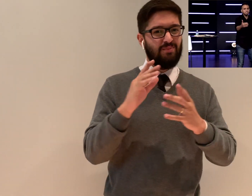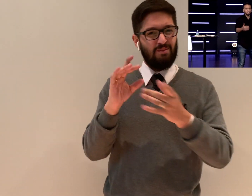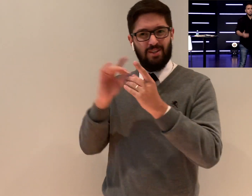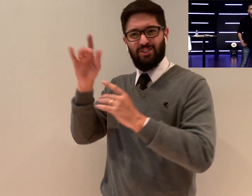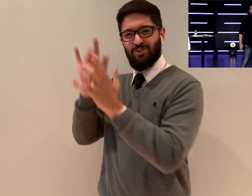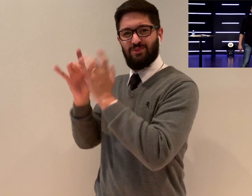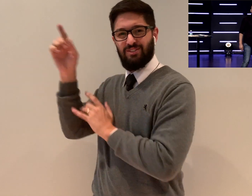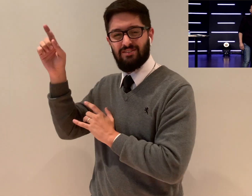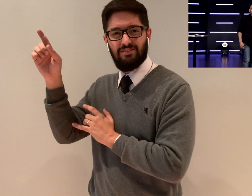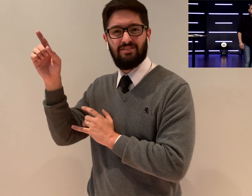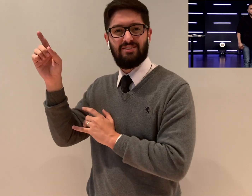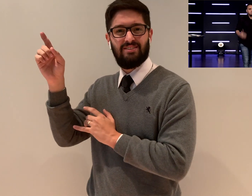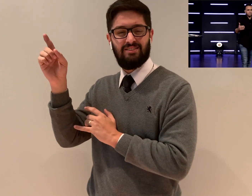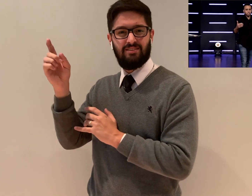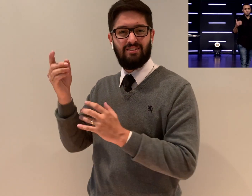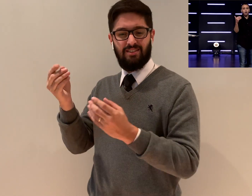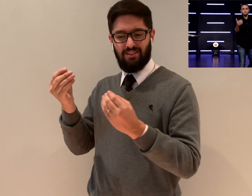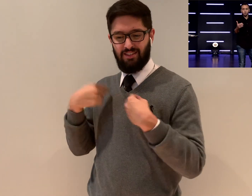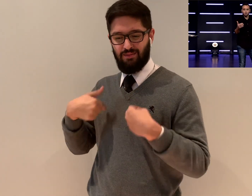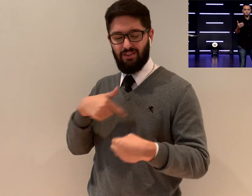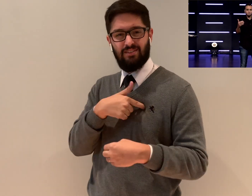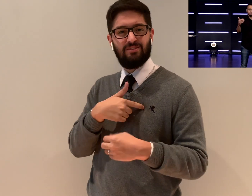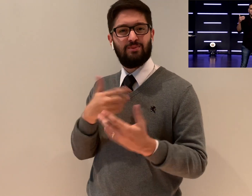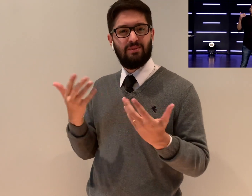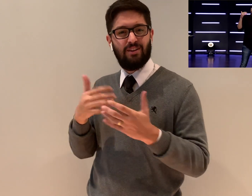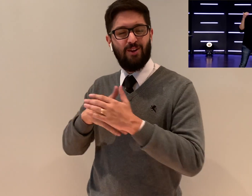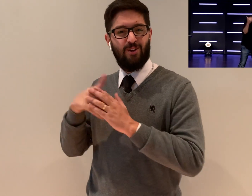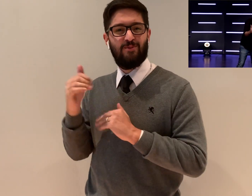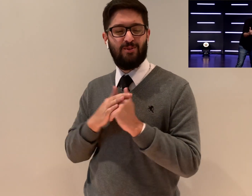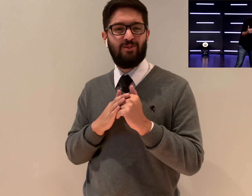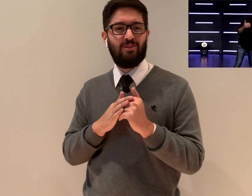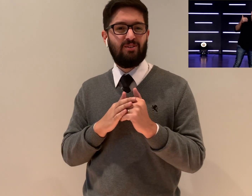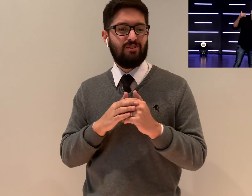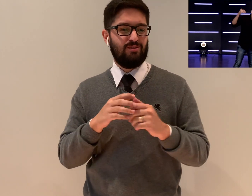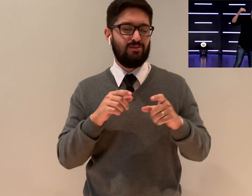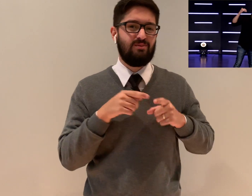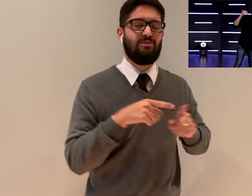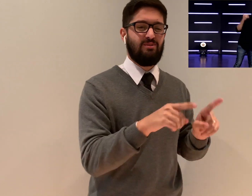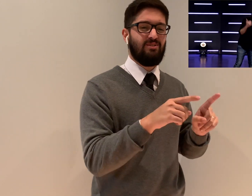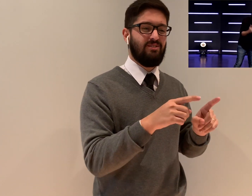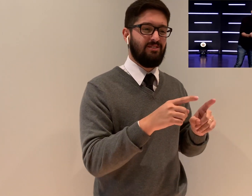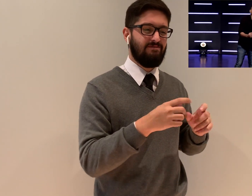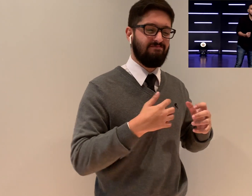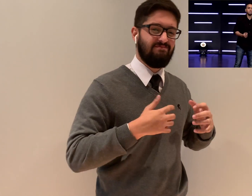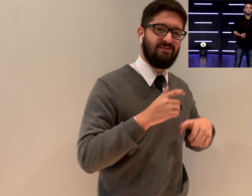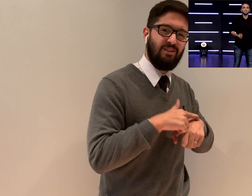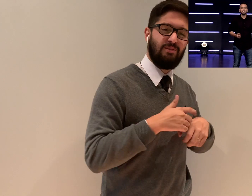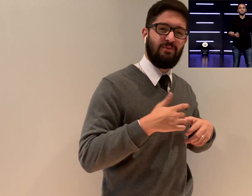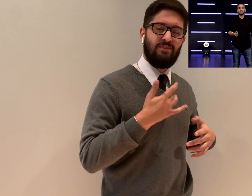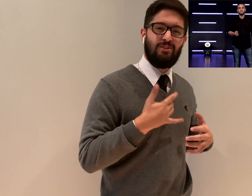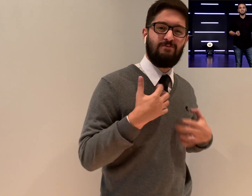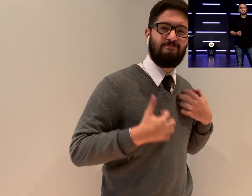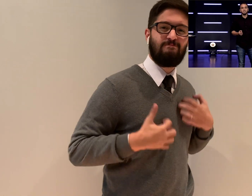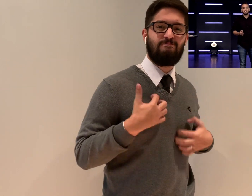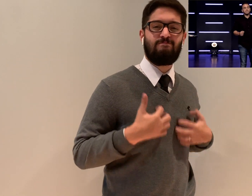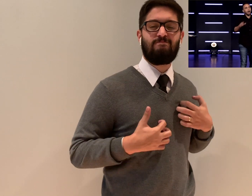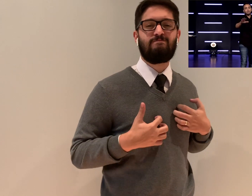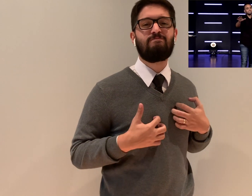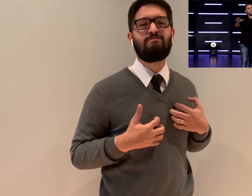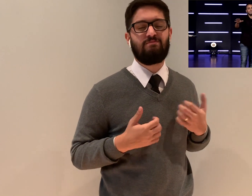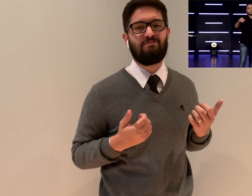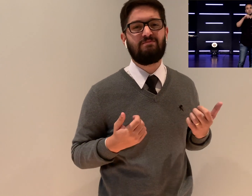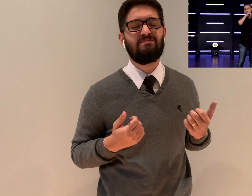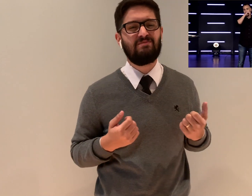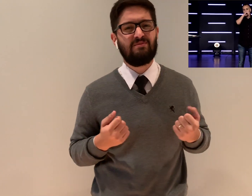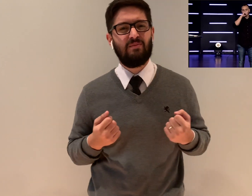of Jesus is the message of comfort in times of anguish. Now, I'm